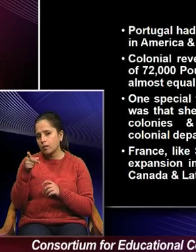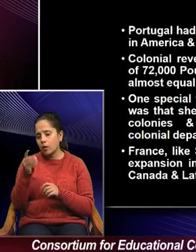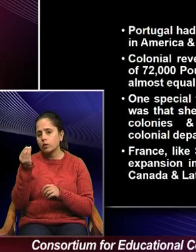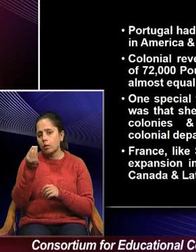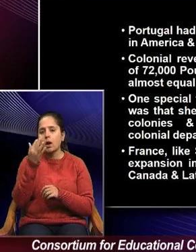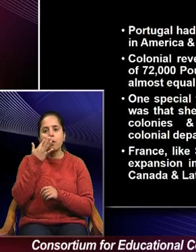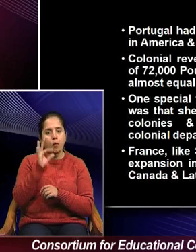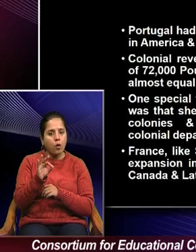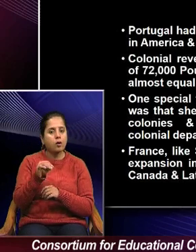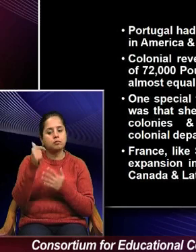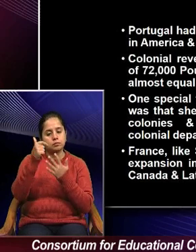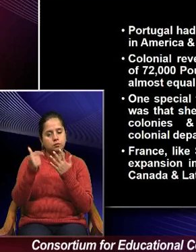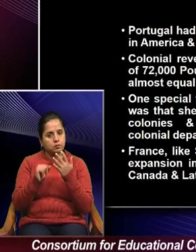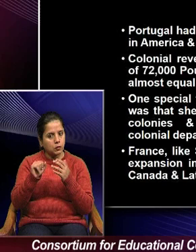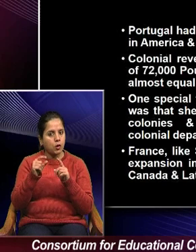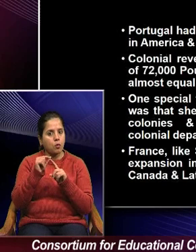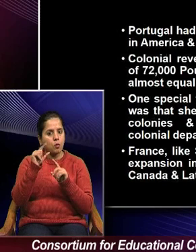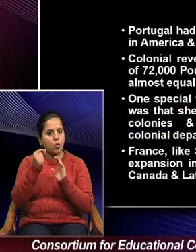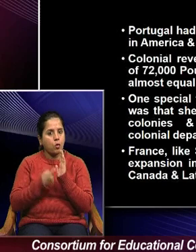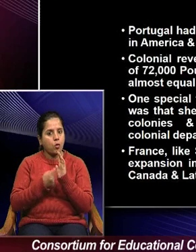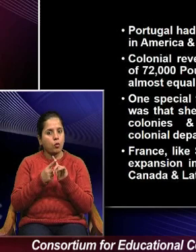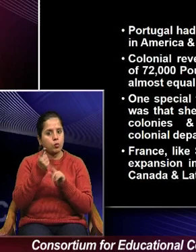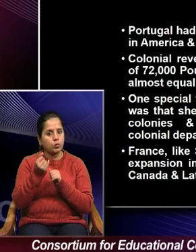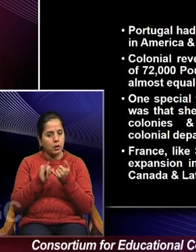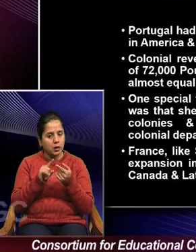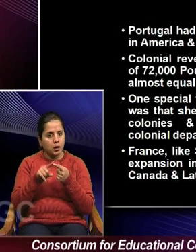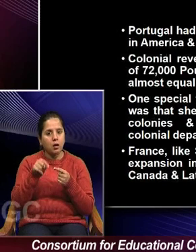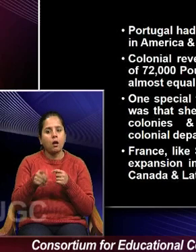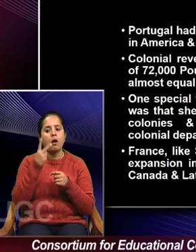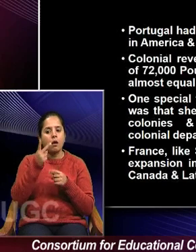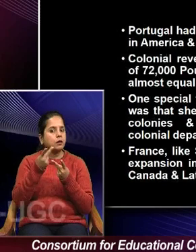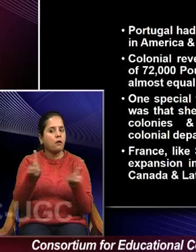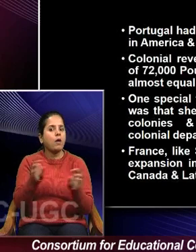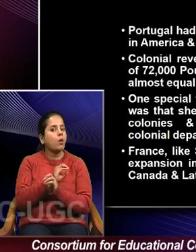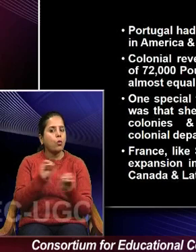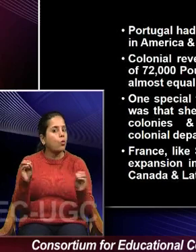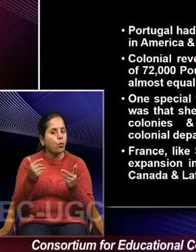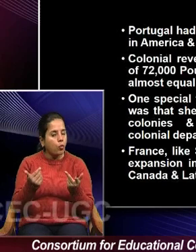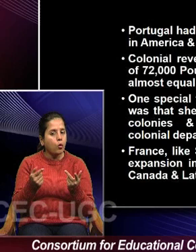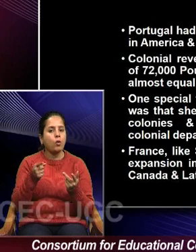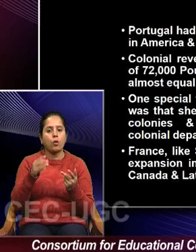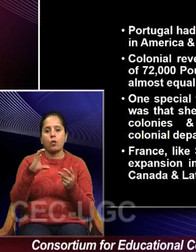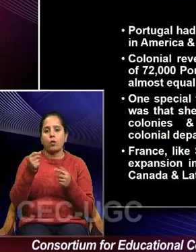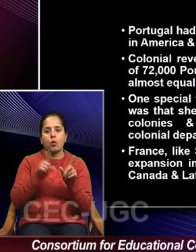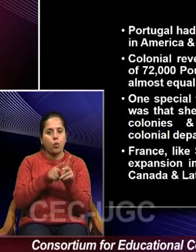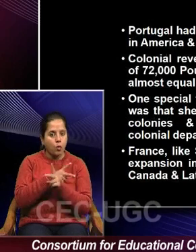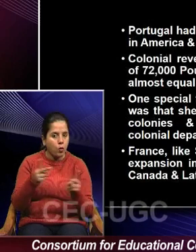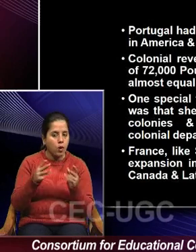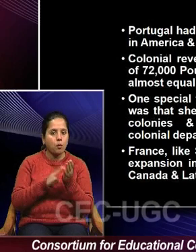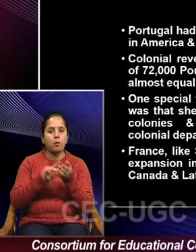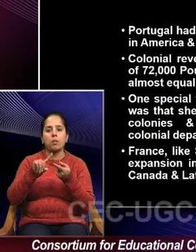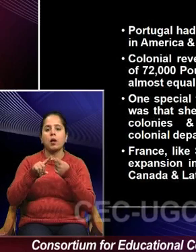important features of Portuguese empire was that she made no distinction between her colonies and the